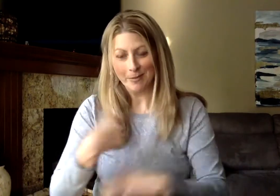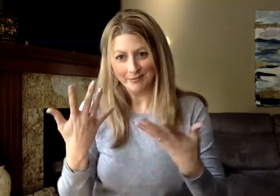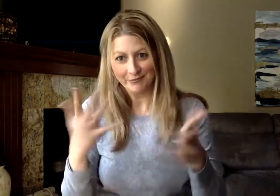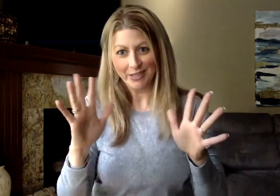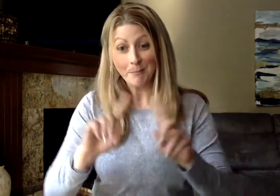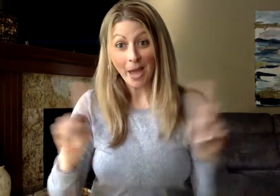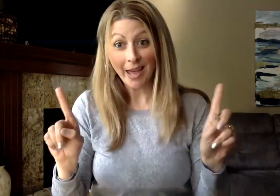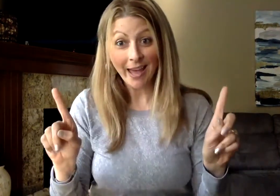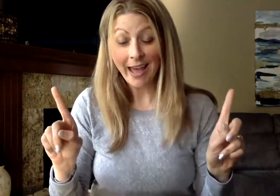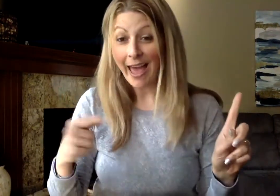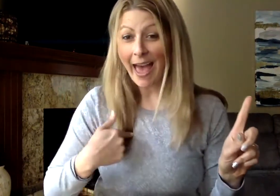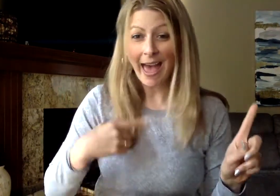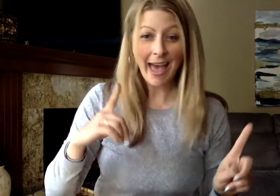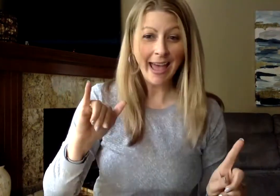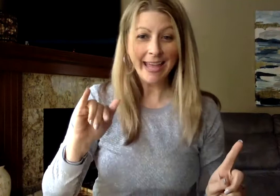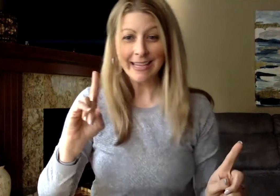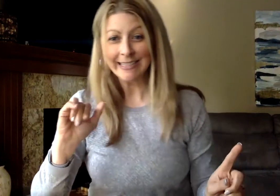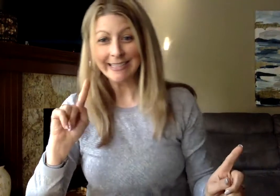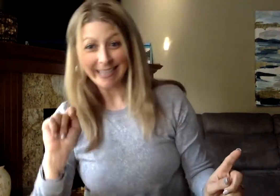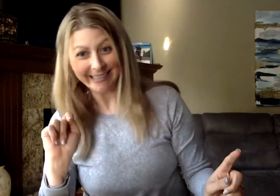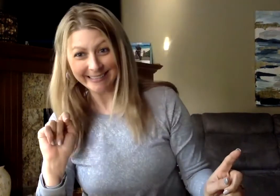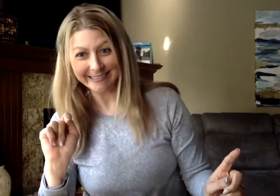very long time for me to finish, but I did it.